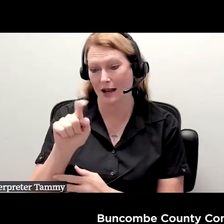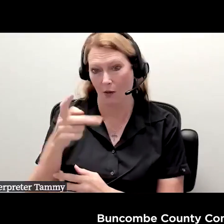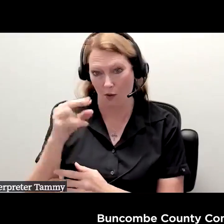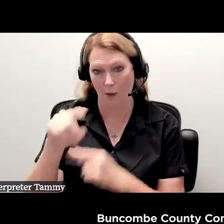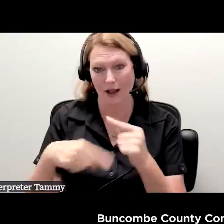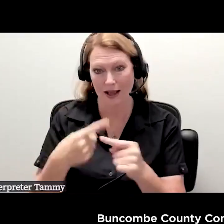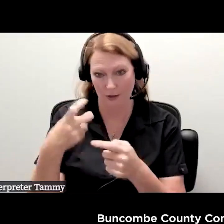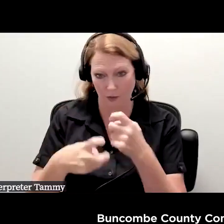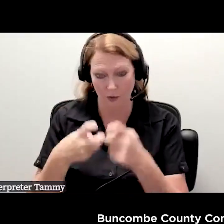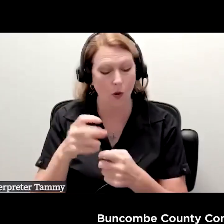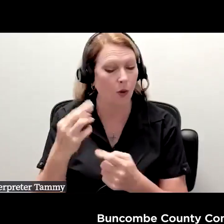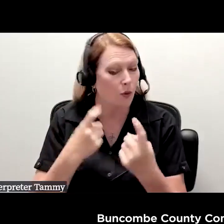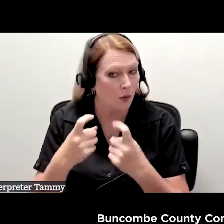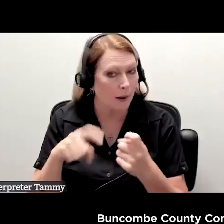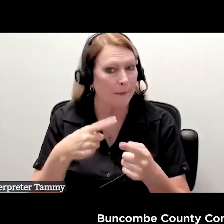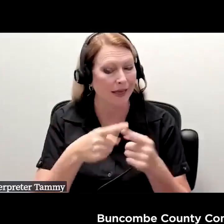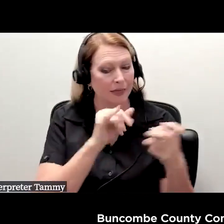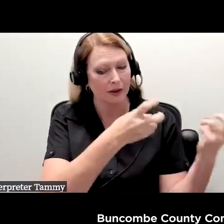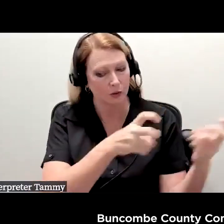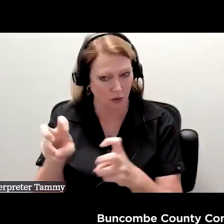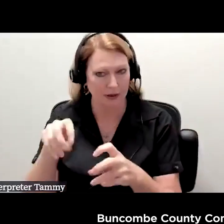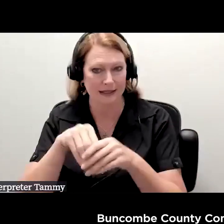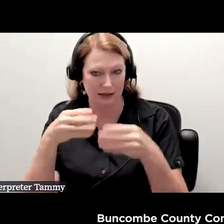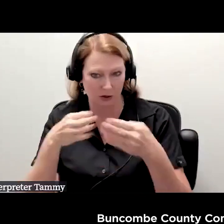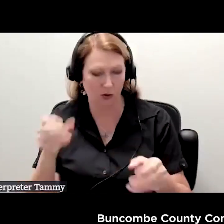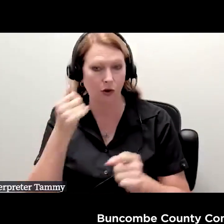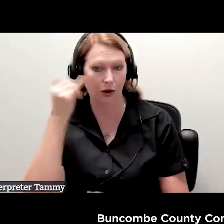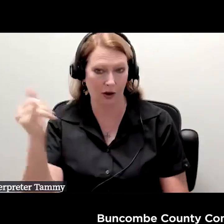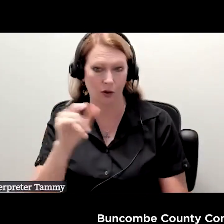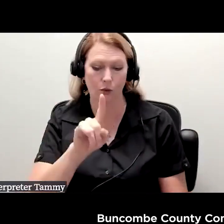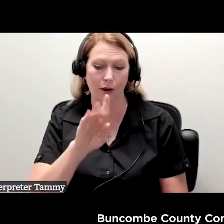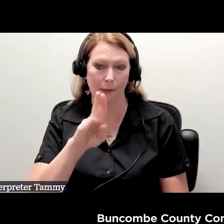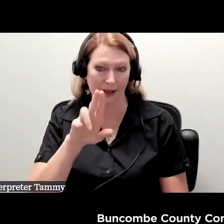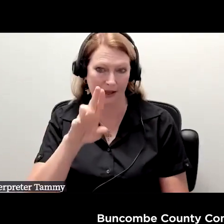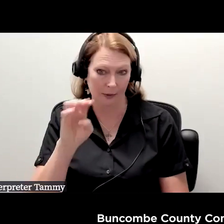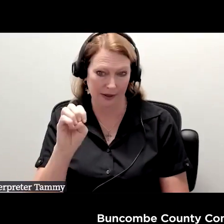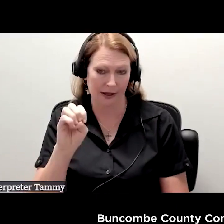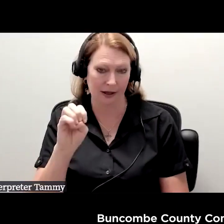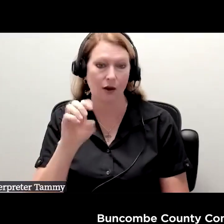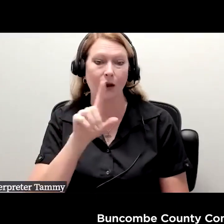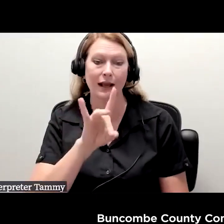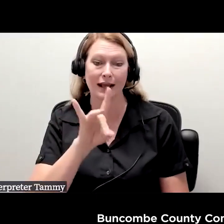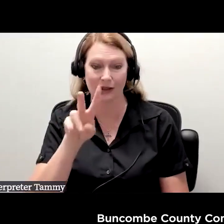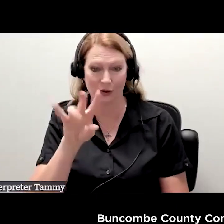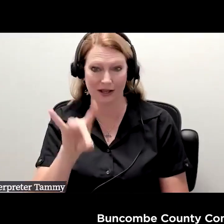or if you have questions about the transition in general, you can call the One Buncombe Call Center at